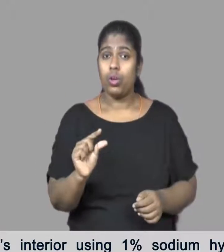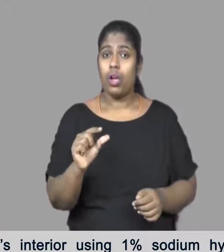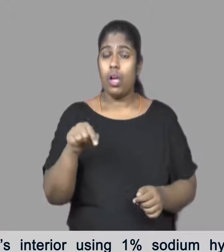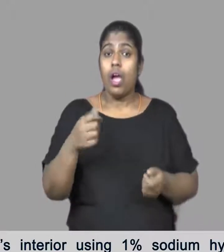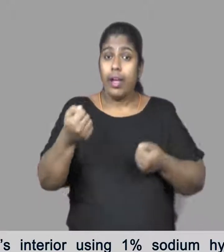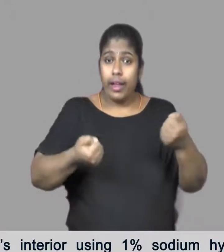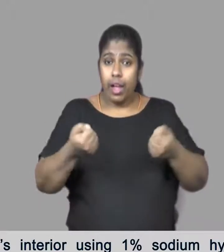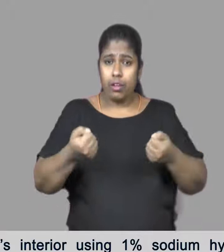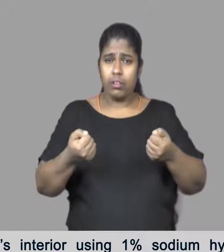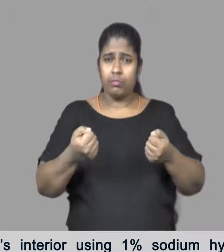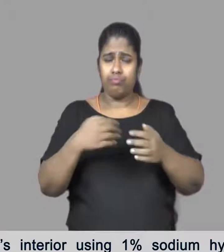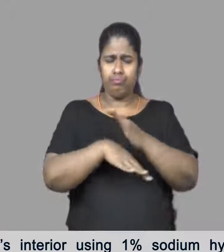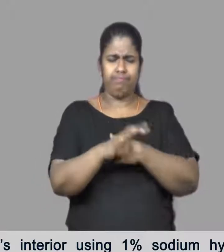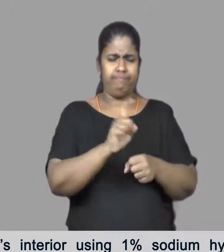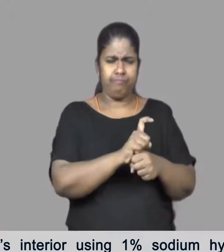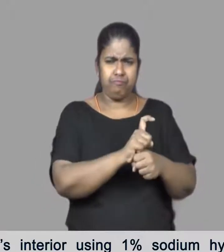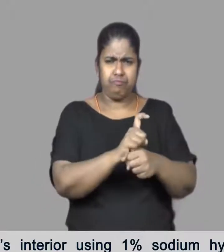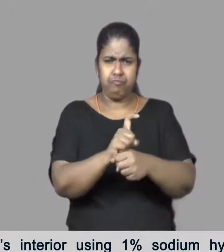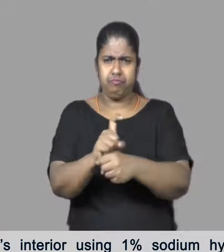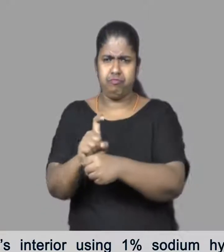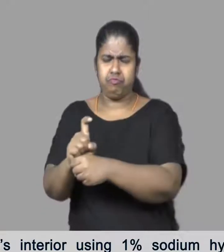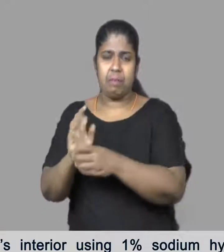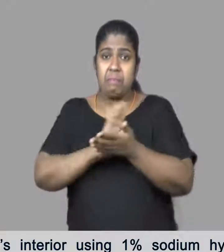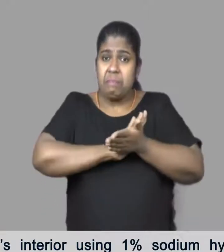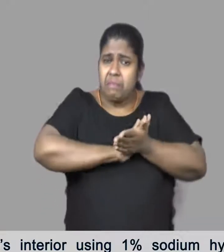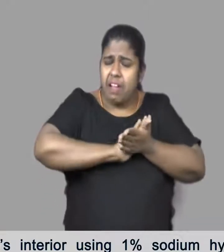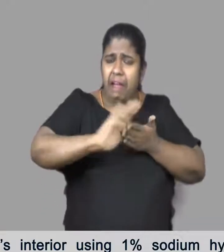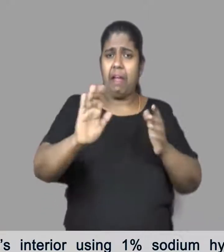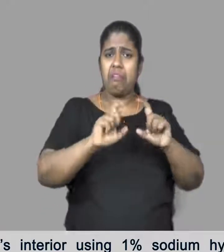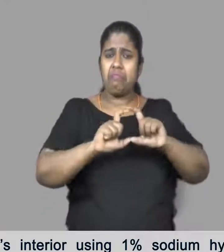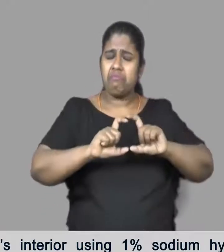sodium hypochlorite solution.